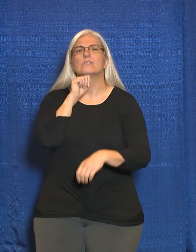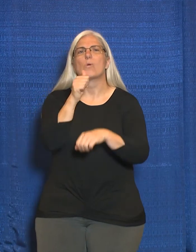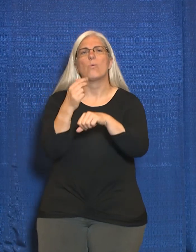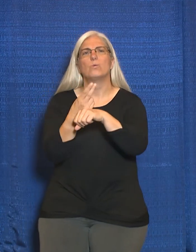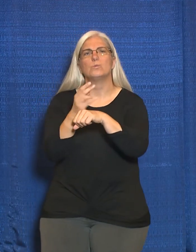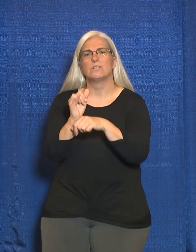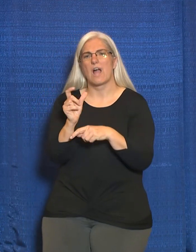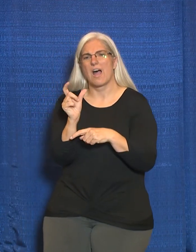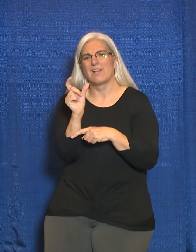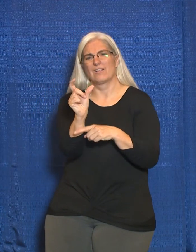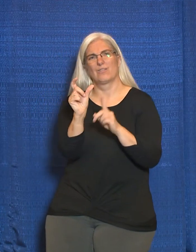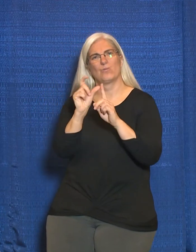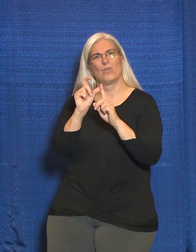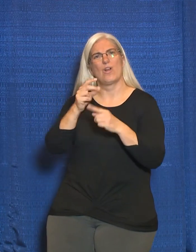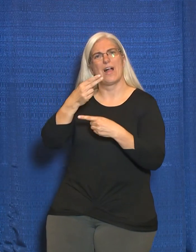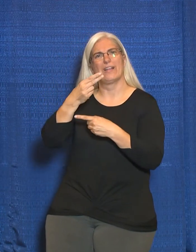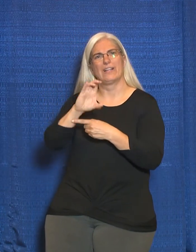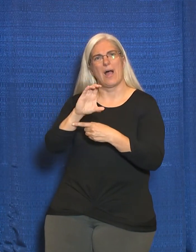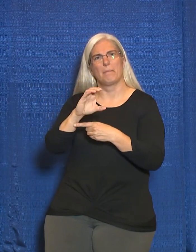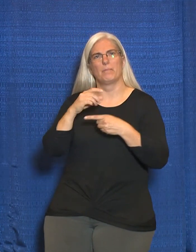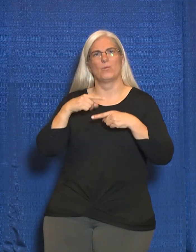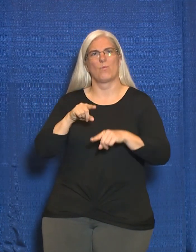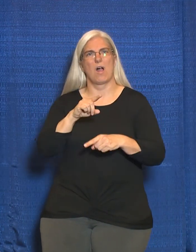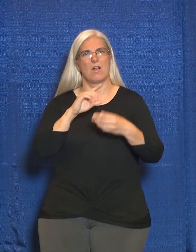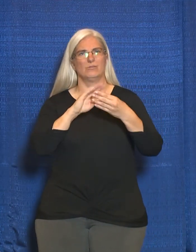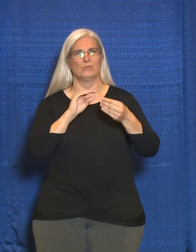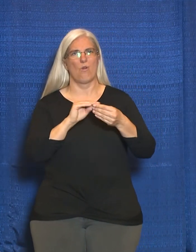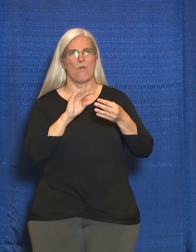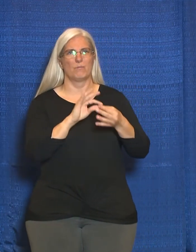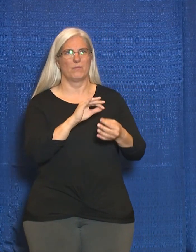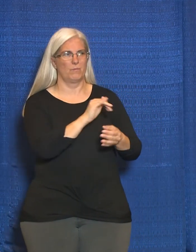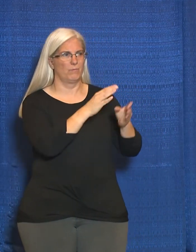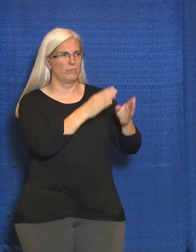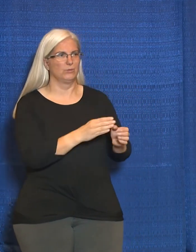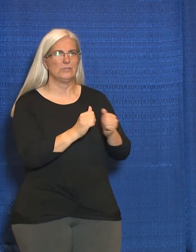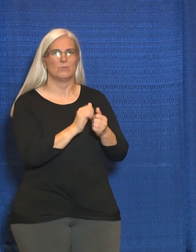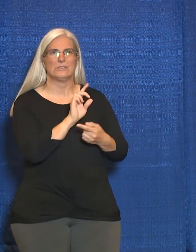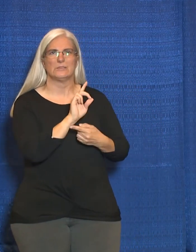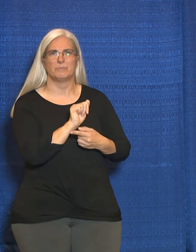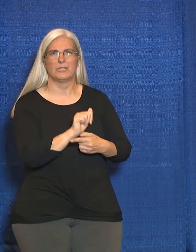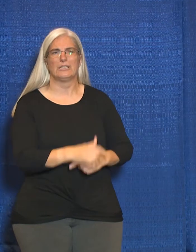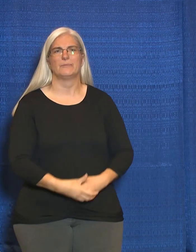Do not use the term handicapped when referring to a person with a disability.